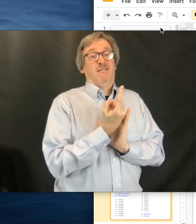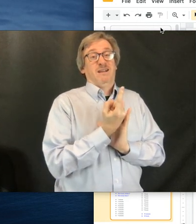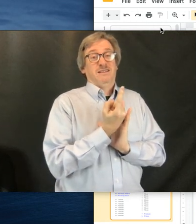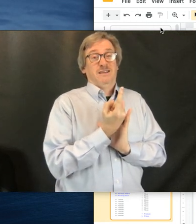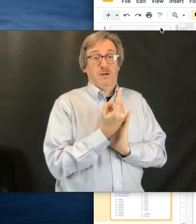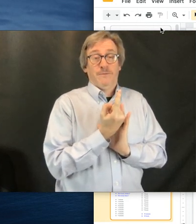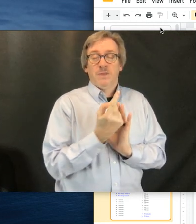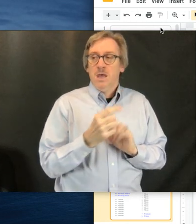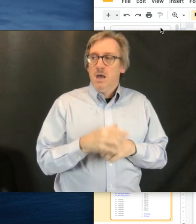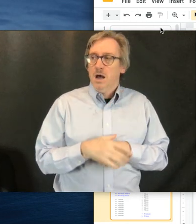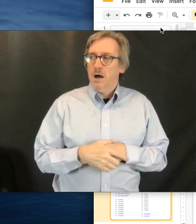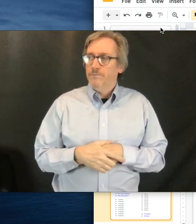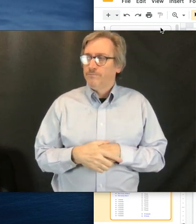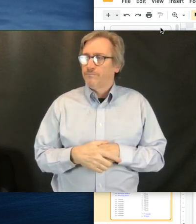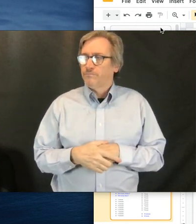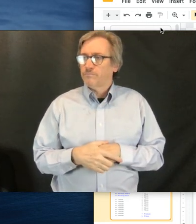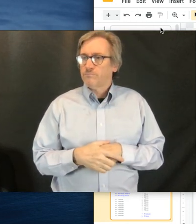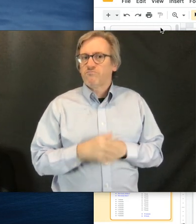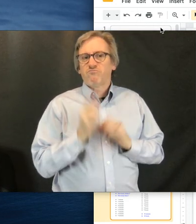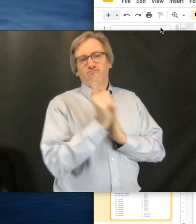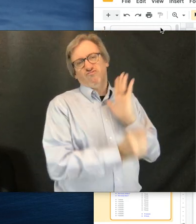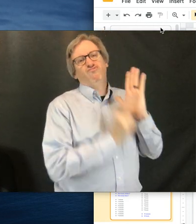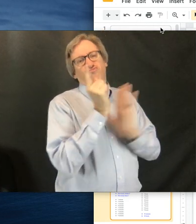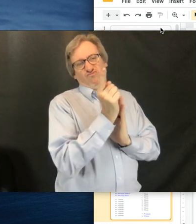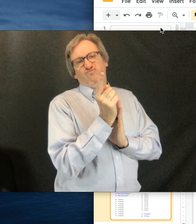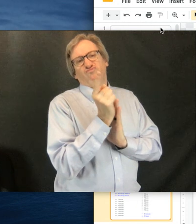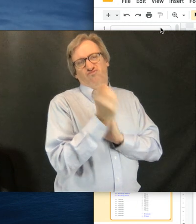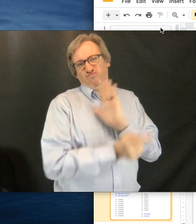like crazy. Right?